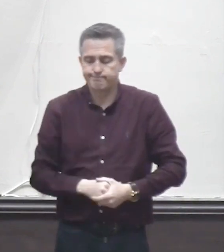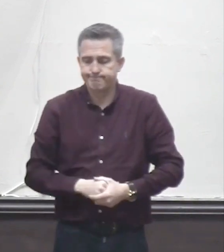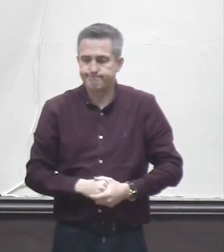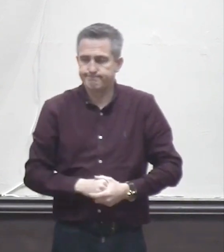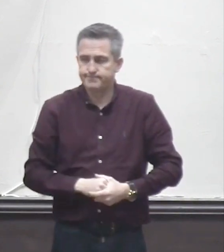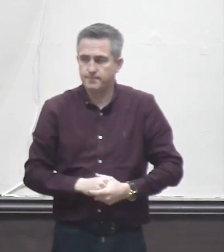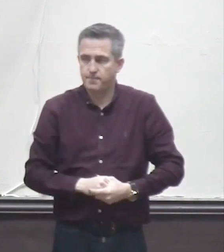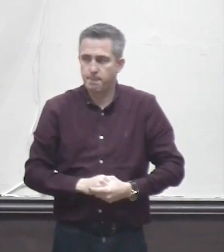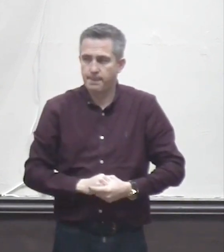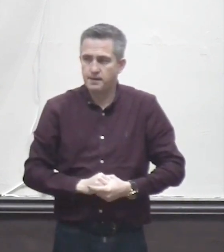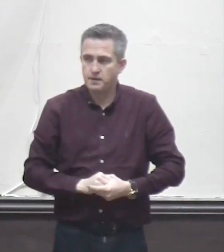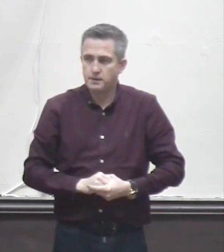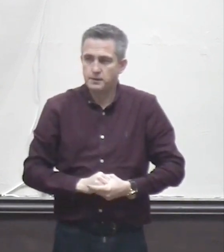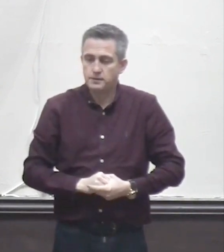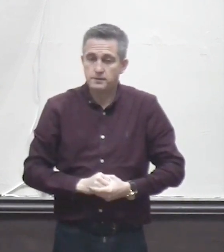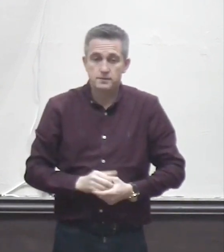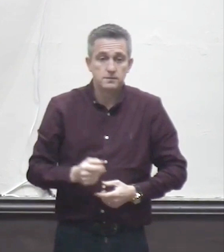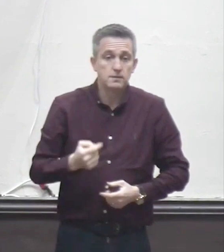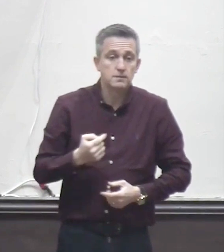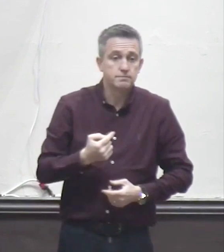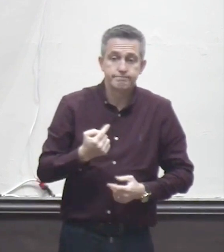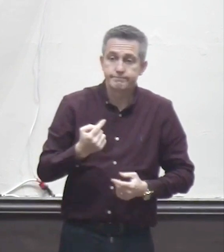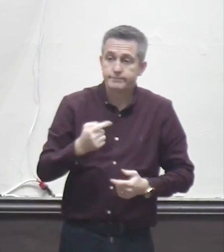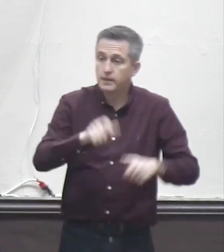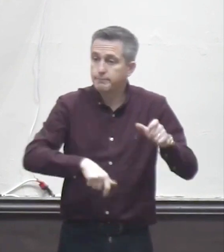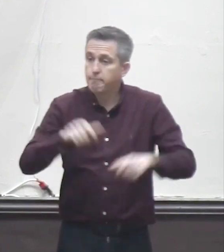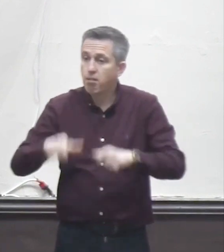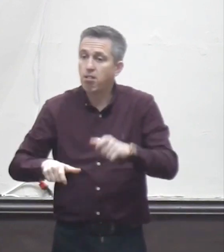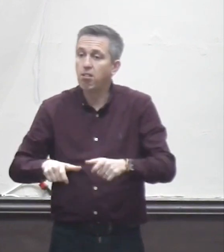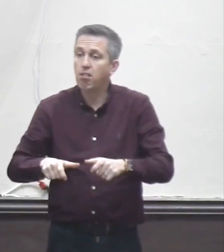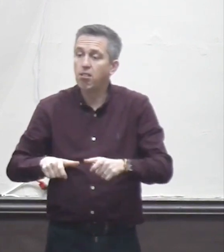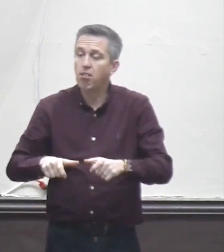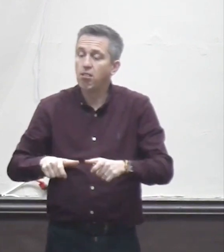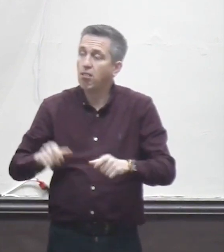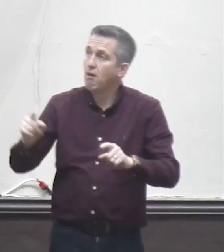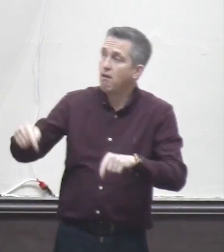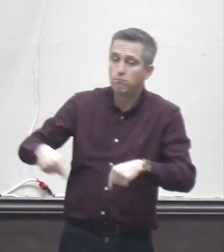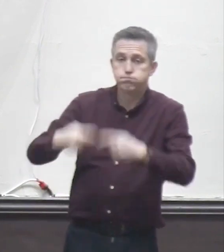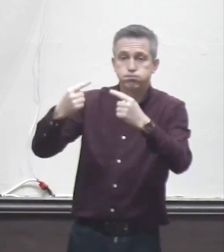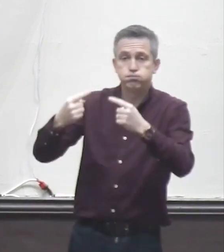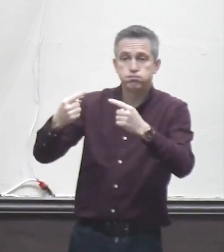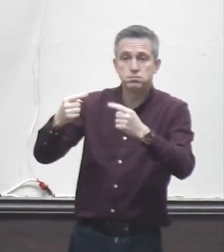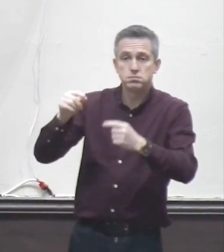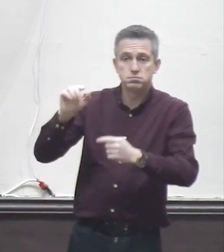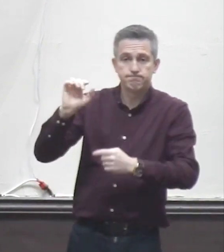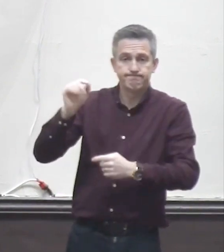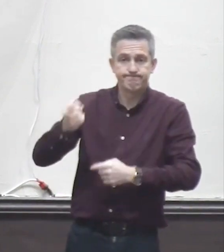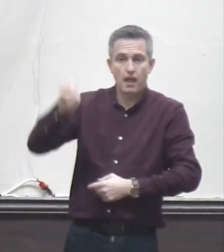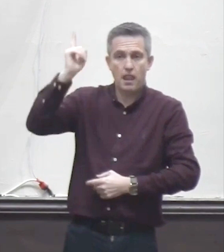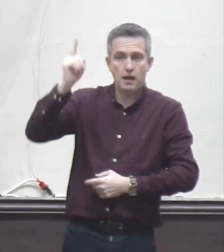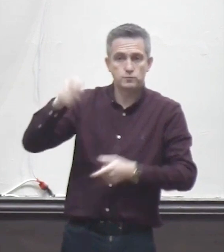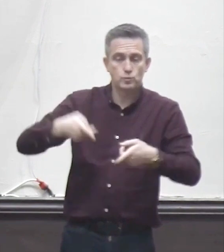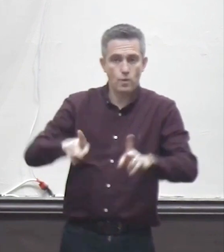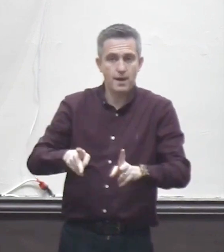Now if we contradicted this, if we went against this particular concept, and